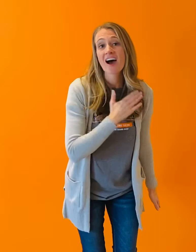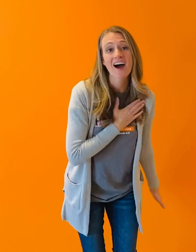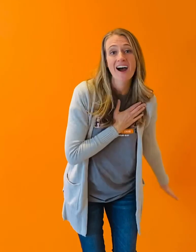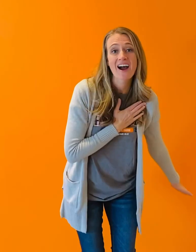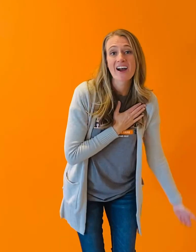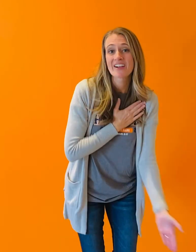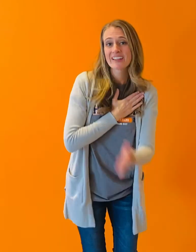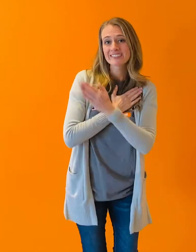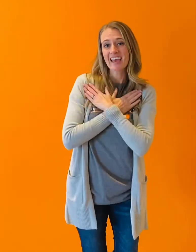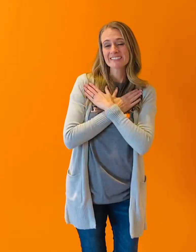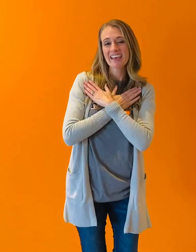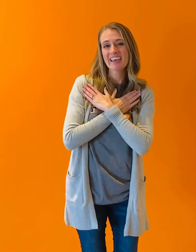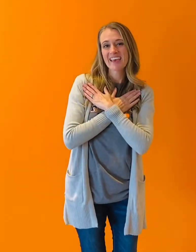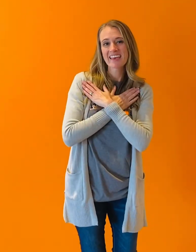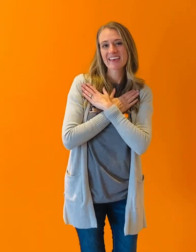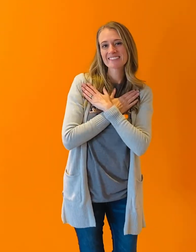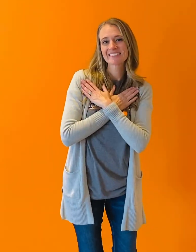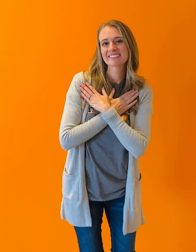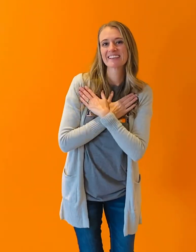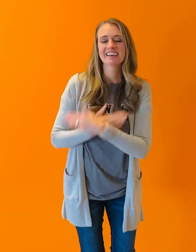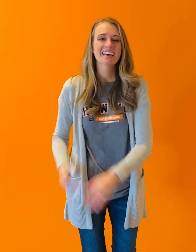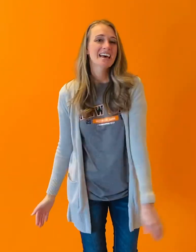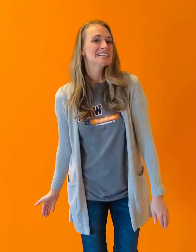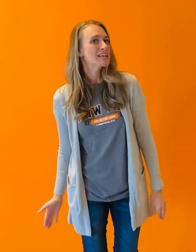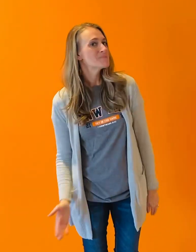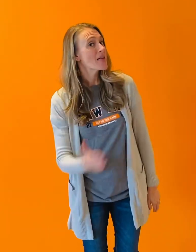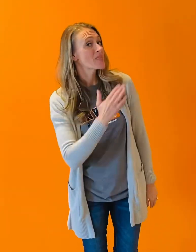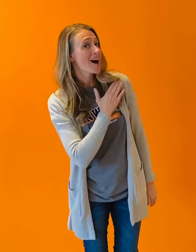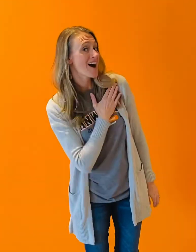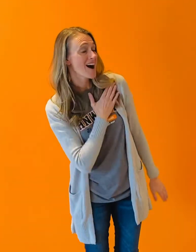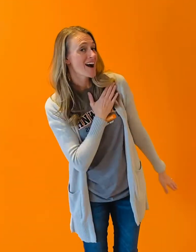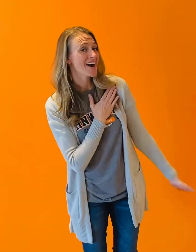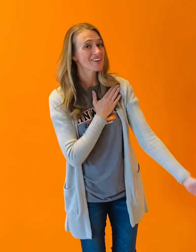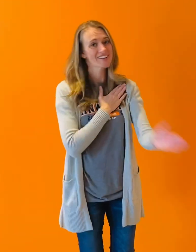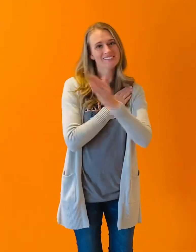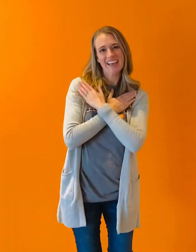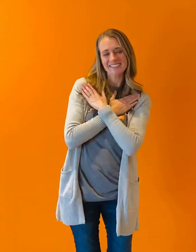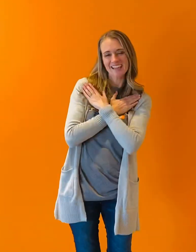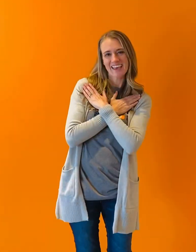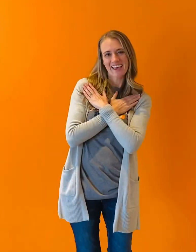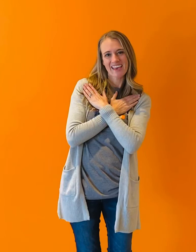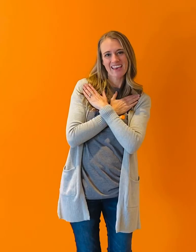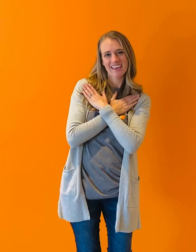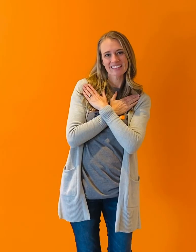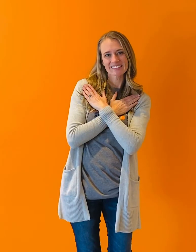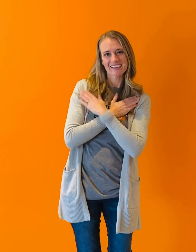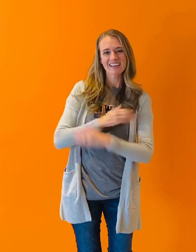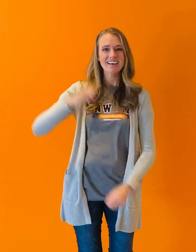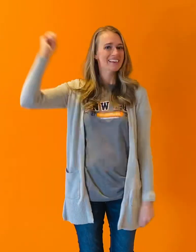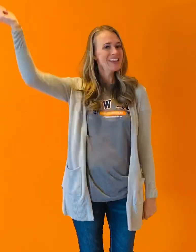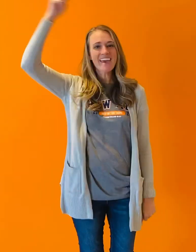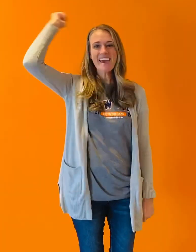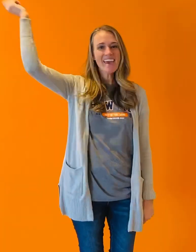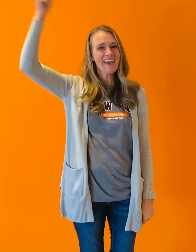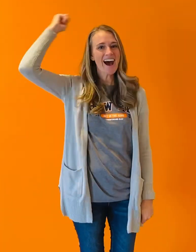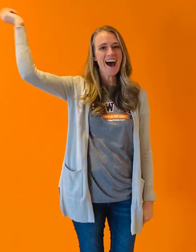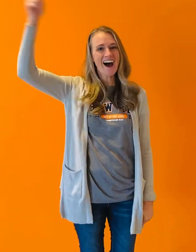heart of Texas She's in the heart of Texas Yeehaw!